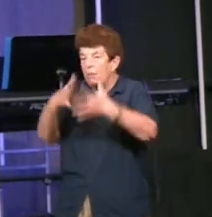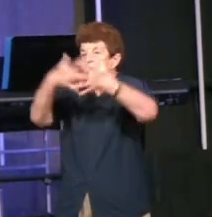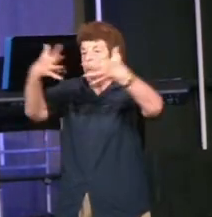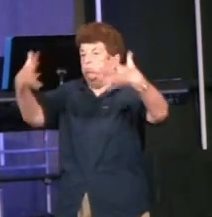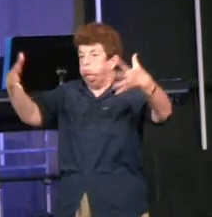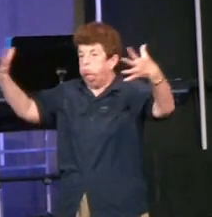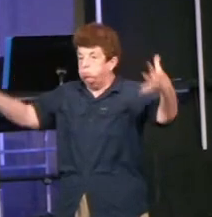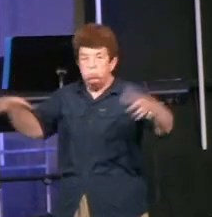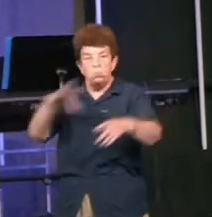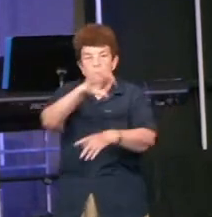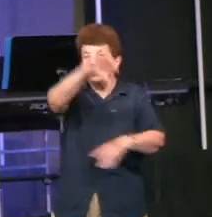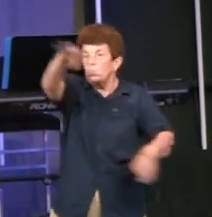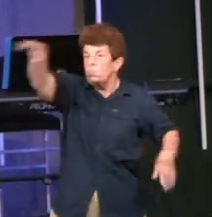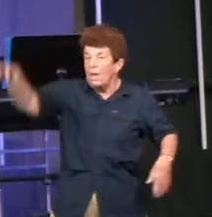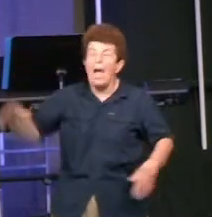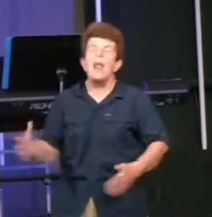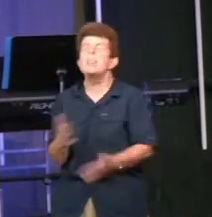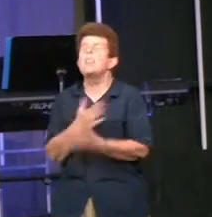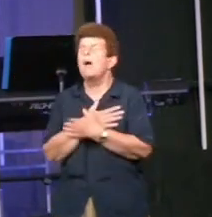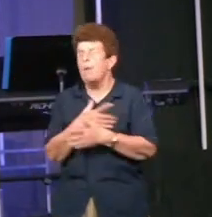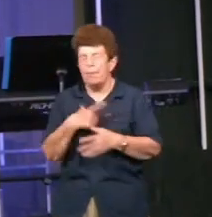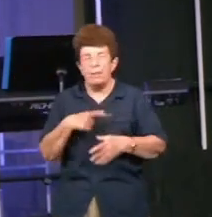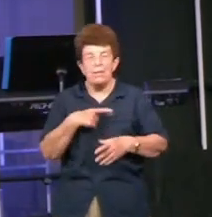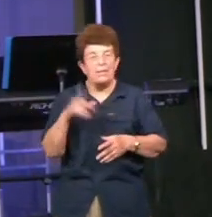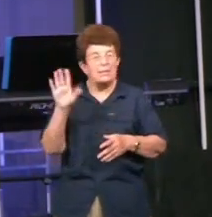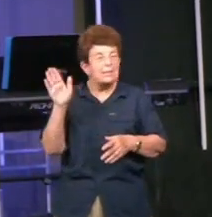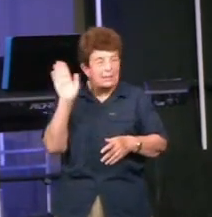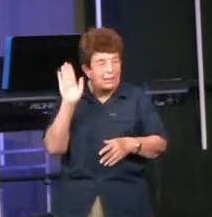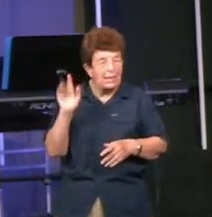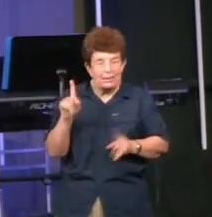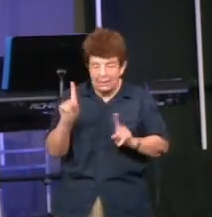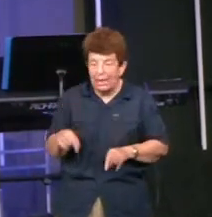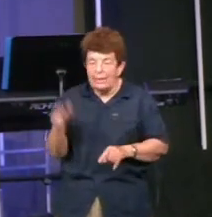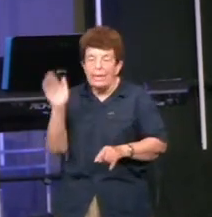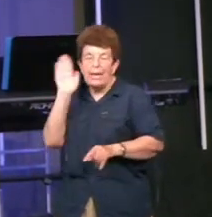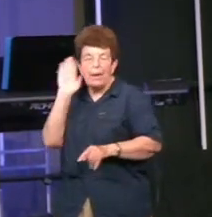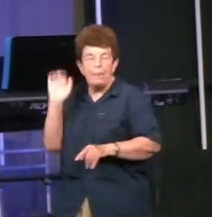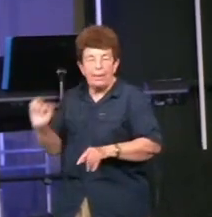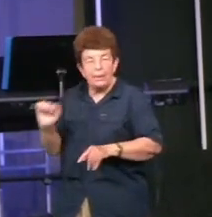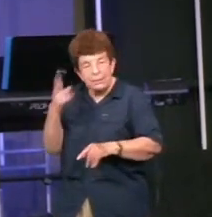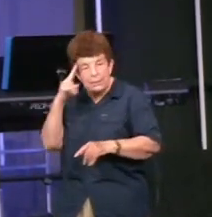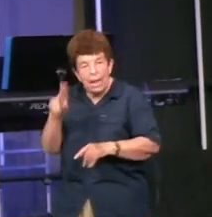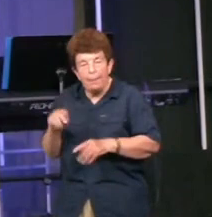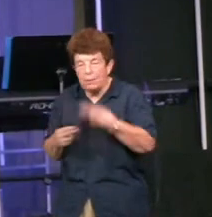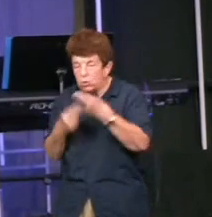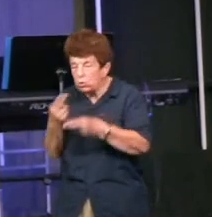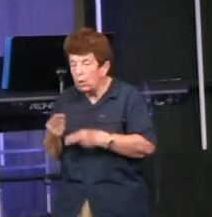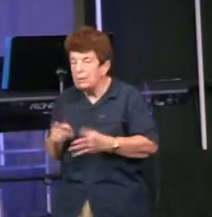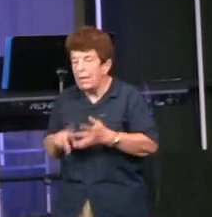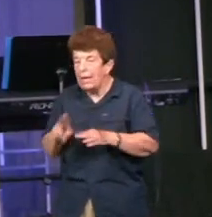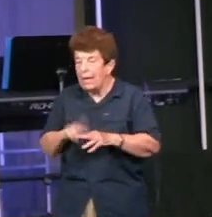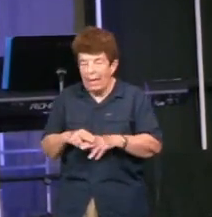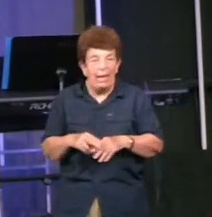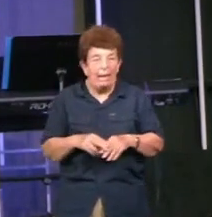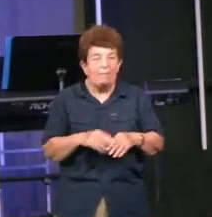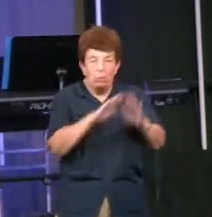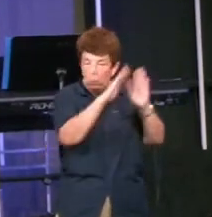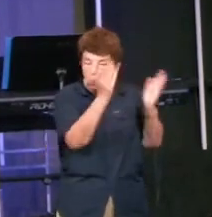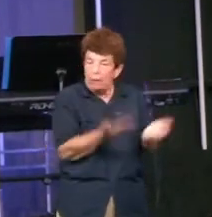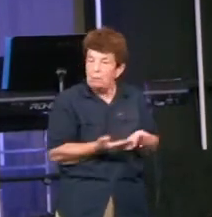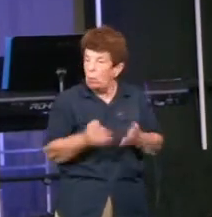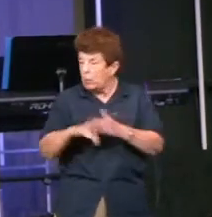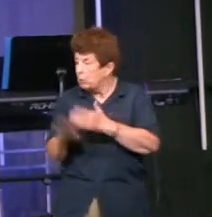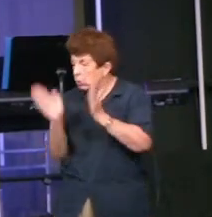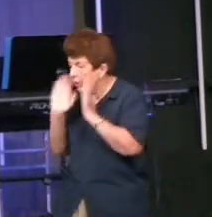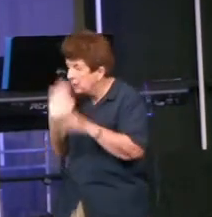explodes. Right, and I love it because you start to hear Jesus spoken about, you start to hear him in songs, whether it be in secular or in